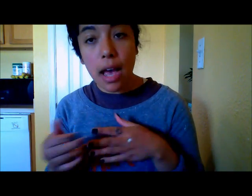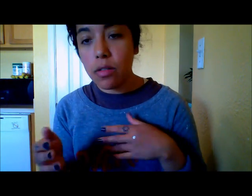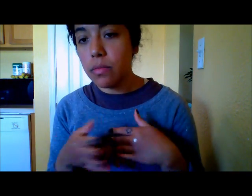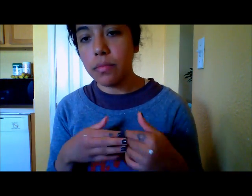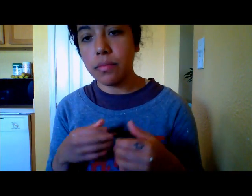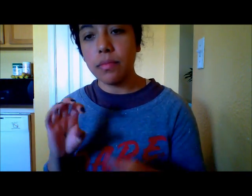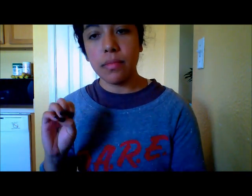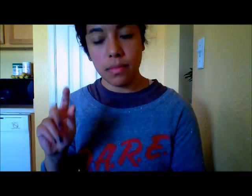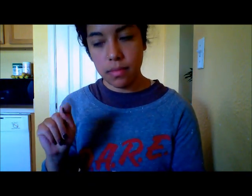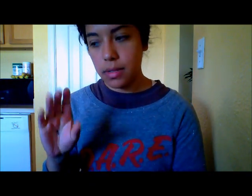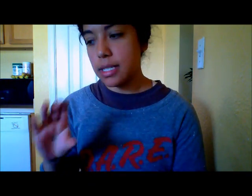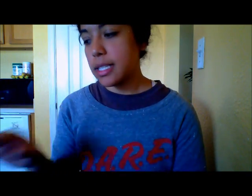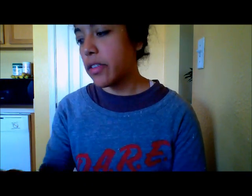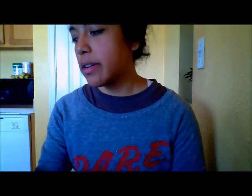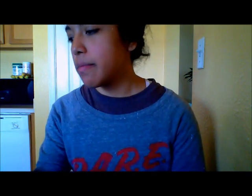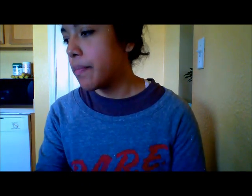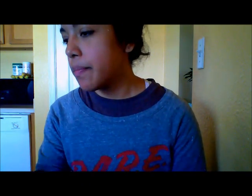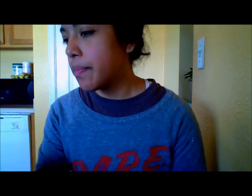anyhow, etc.